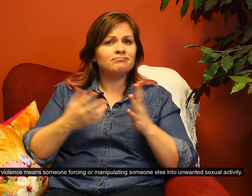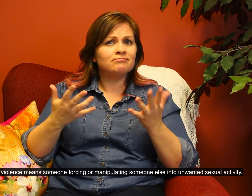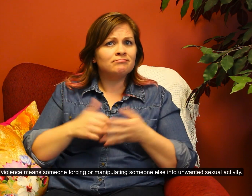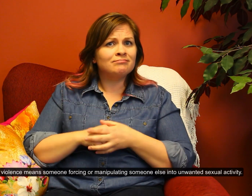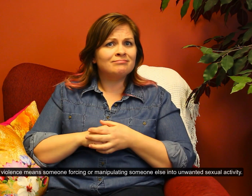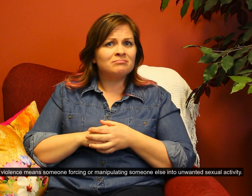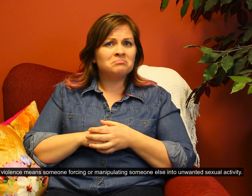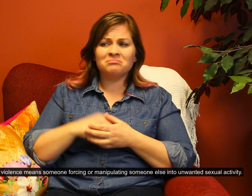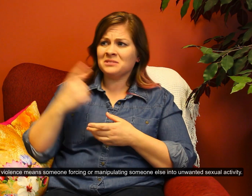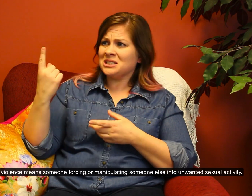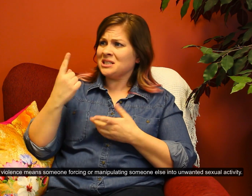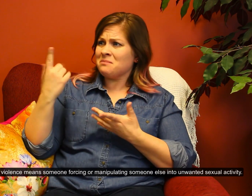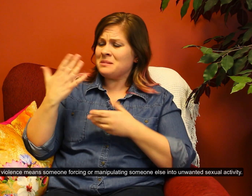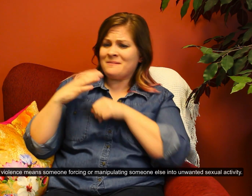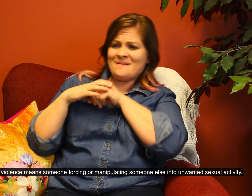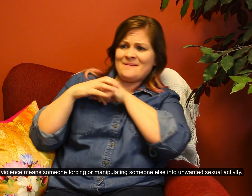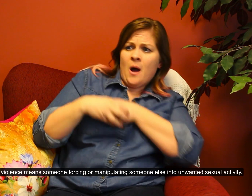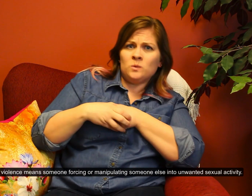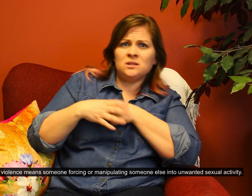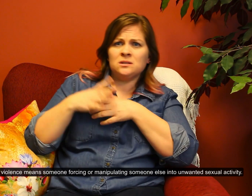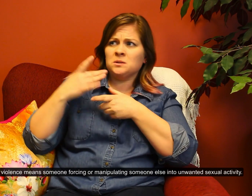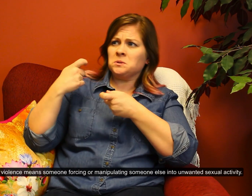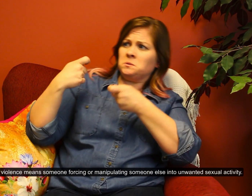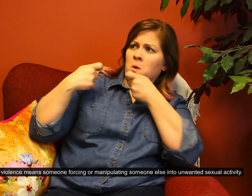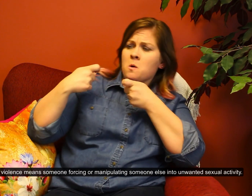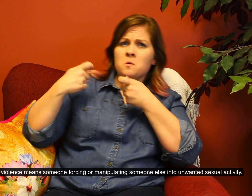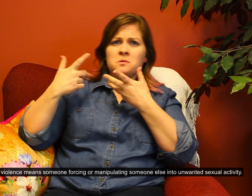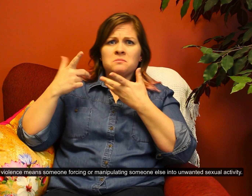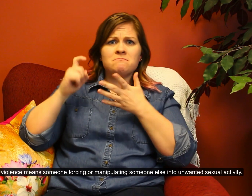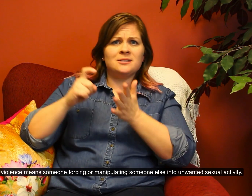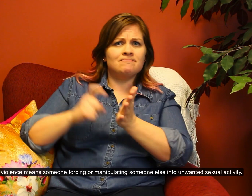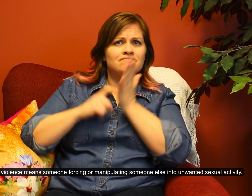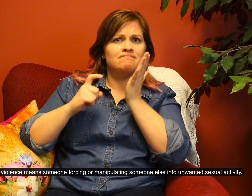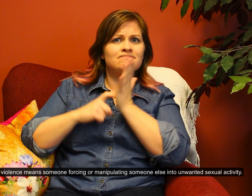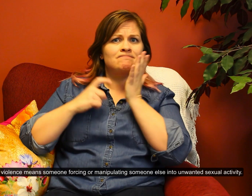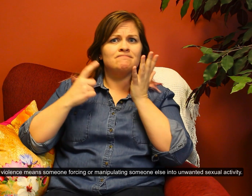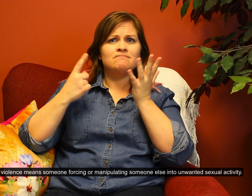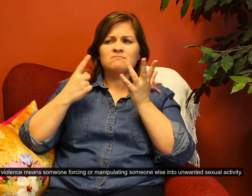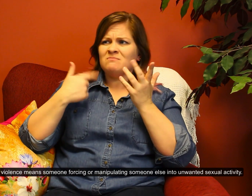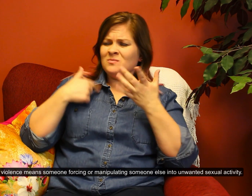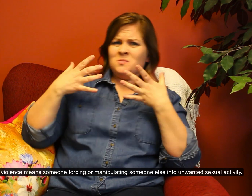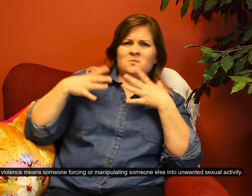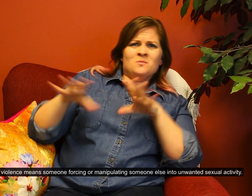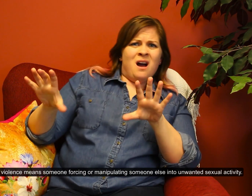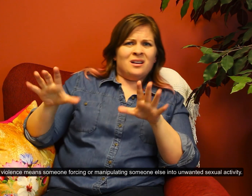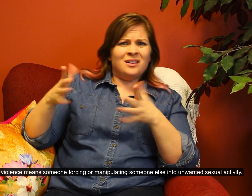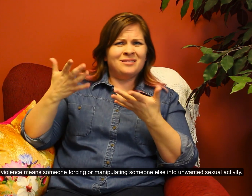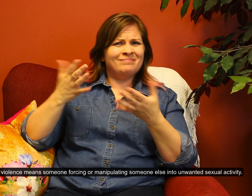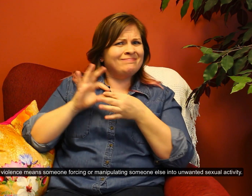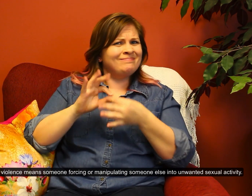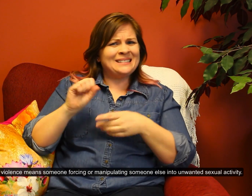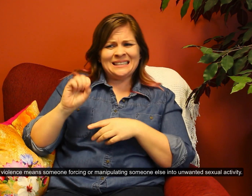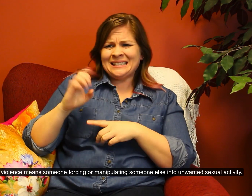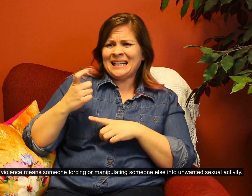Sexual violence means someone forcing or manipulating someone else into unwanted sexual